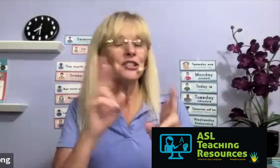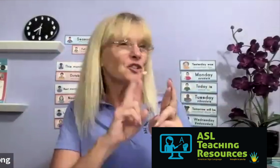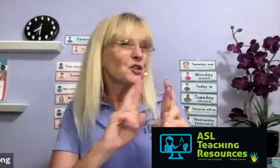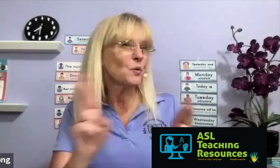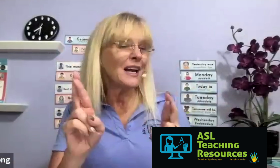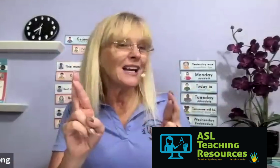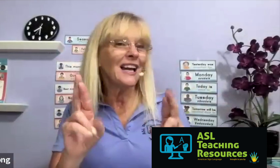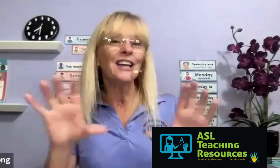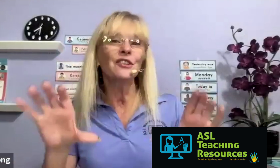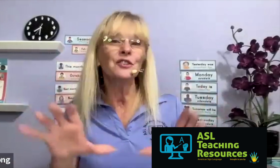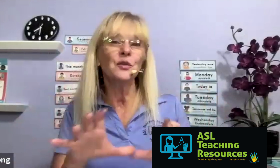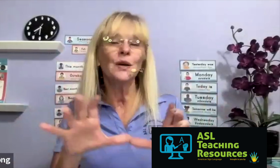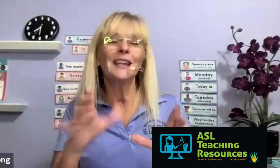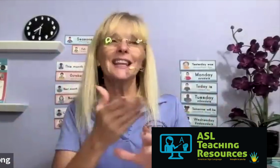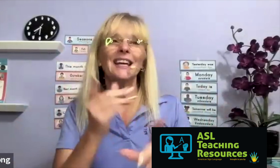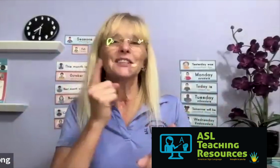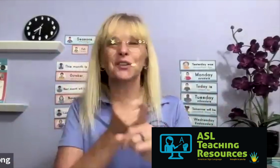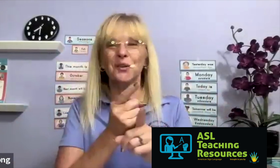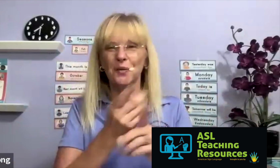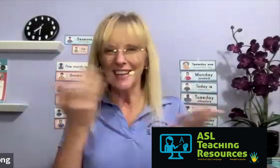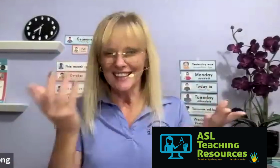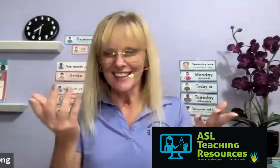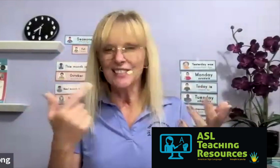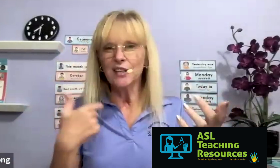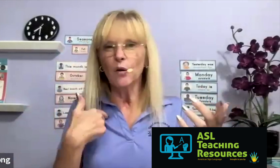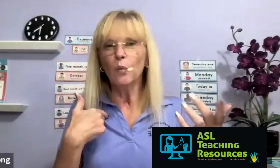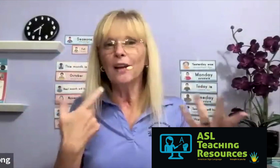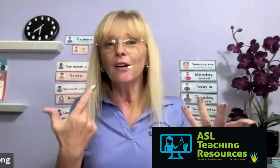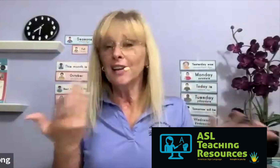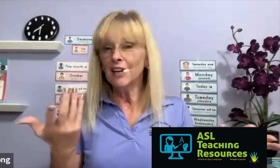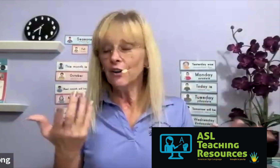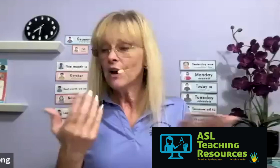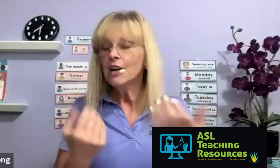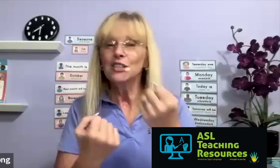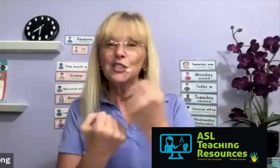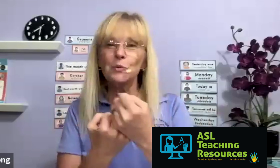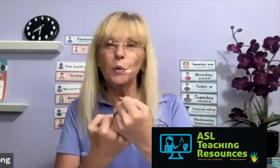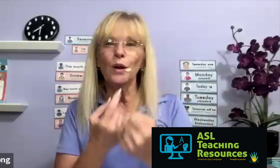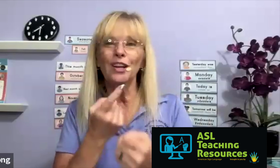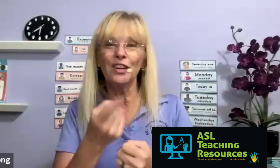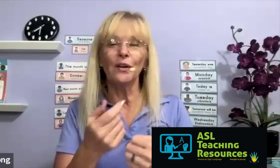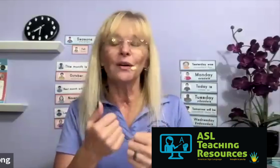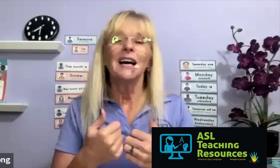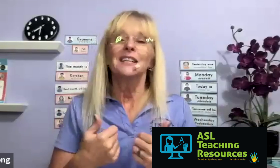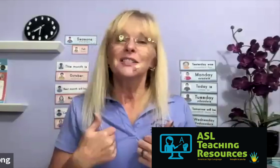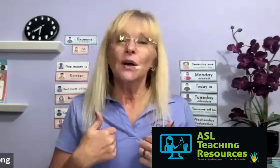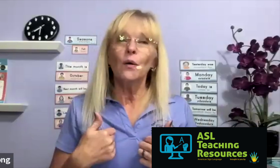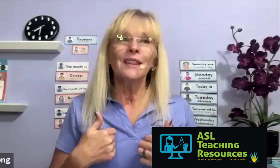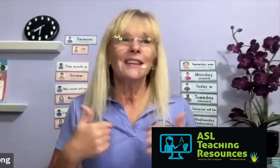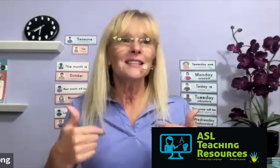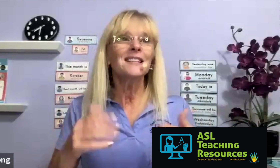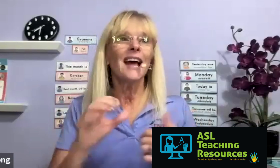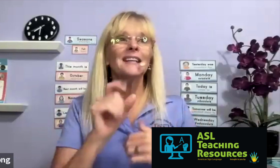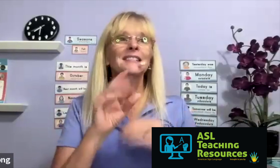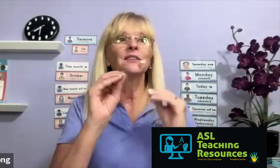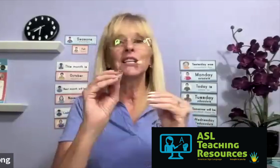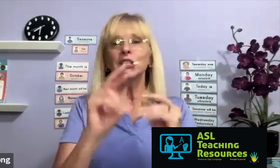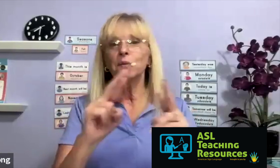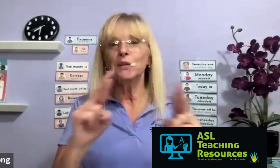you're ready and you're doing things correctly. So we are here to support you. So this ASL Teaching